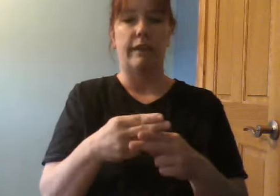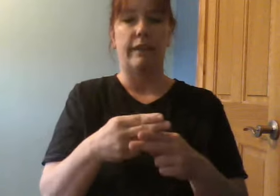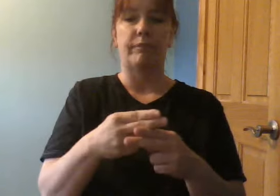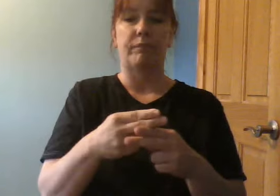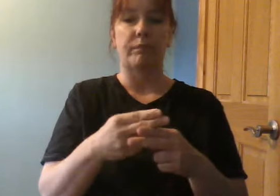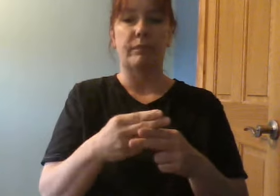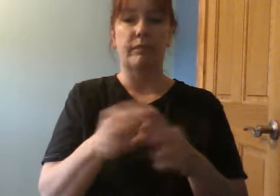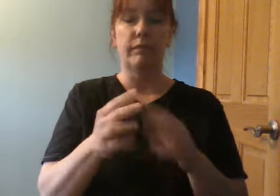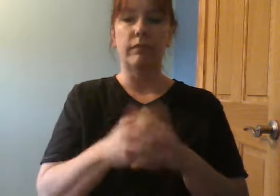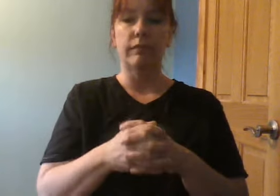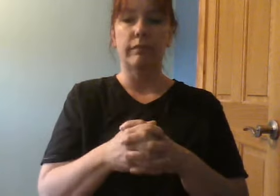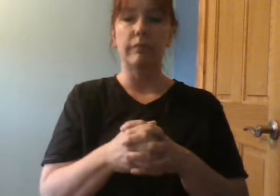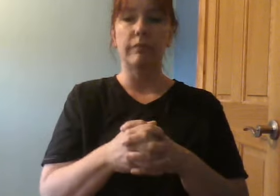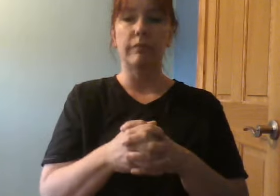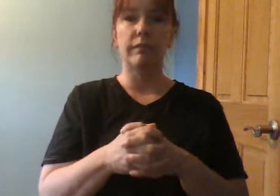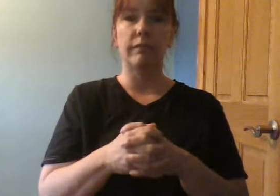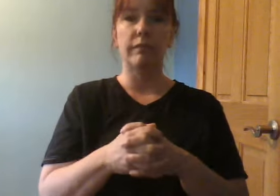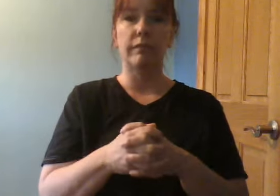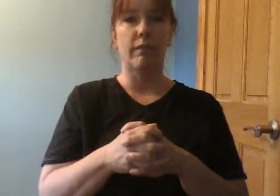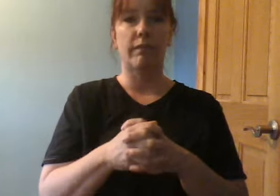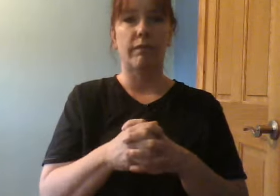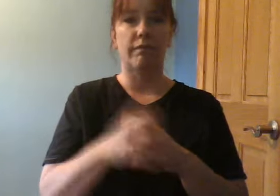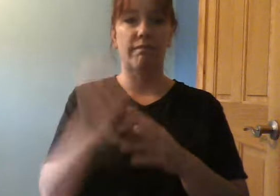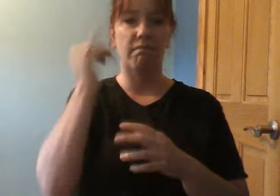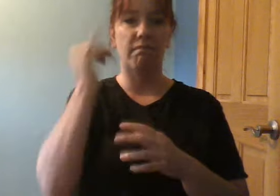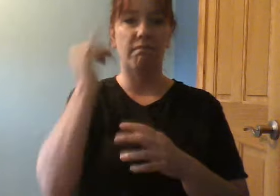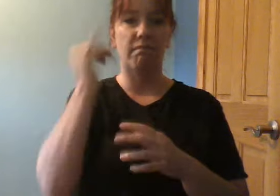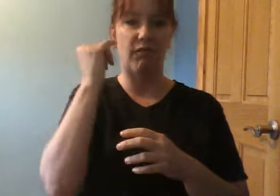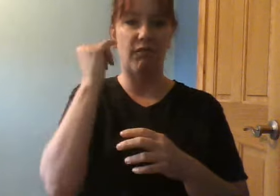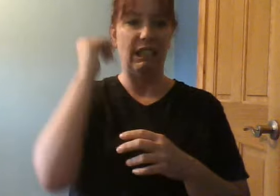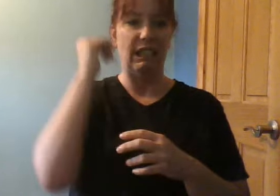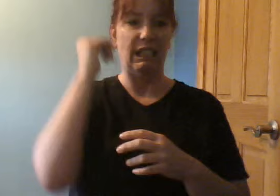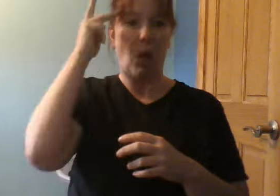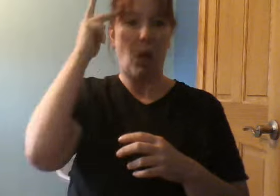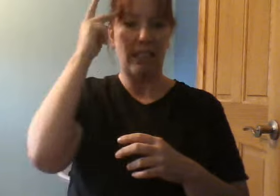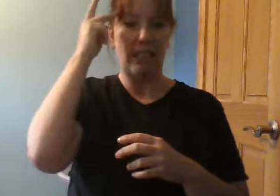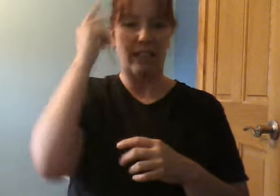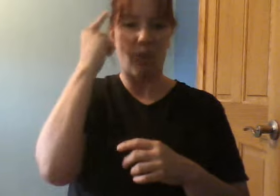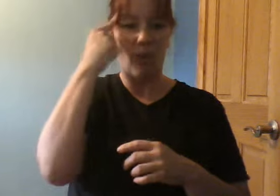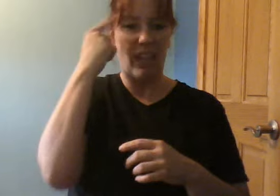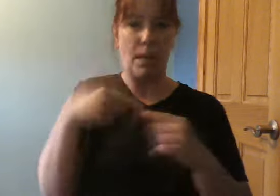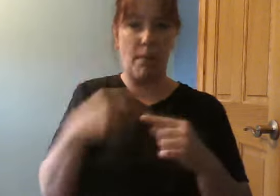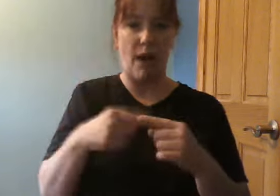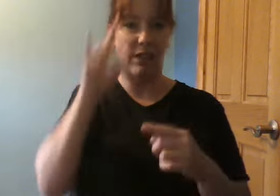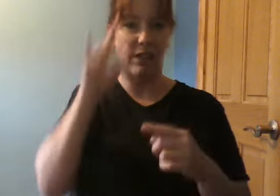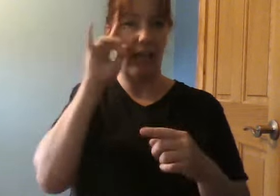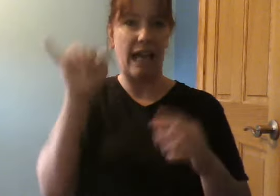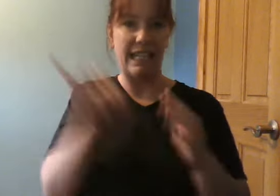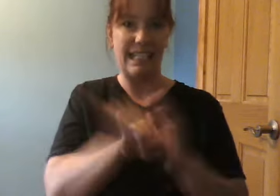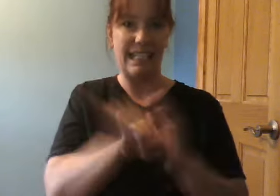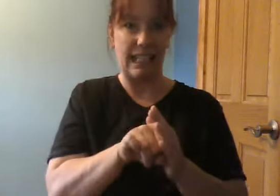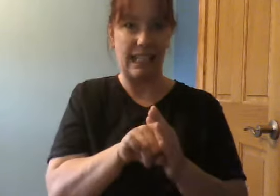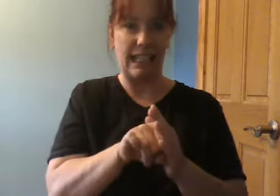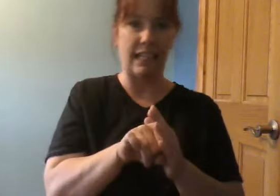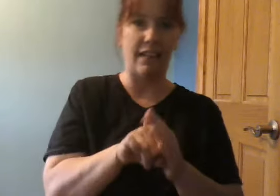you're someone in politics or the Home Office or whatever, and you think about identity, you can only think of identity in terms of cards with names